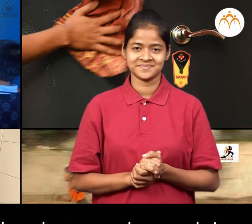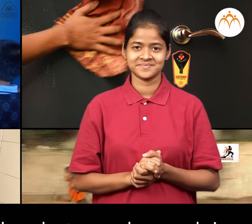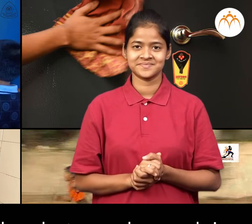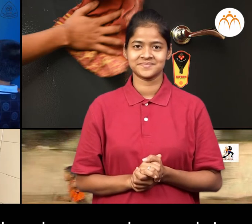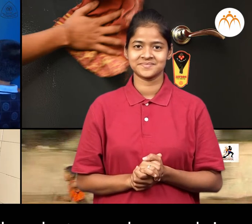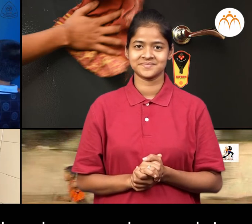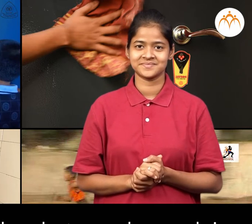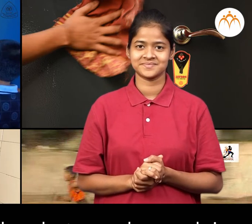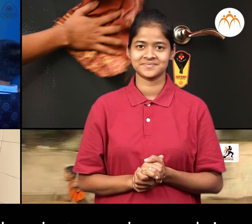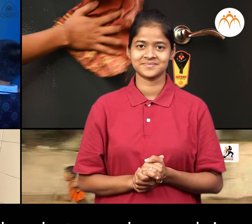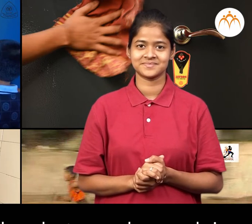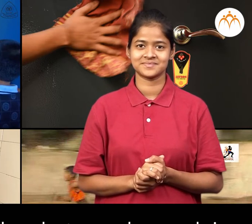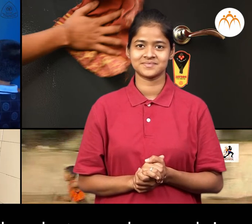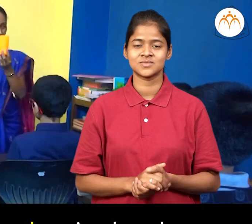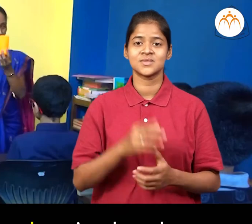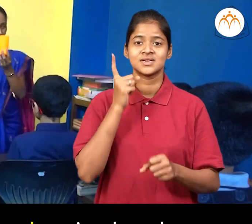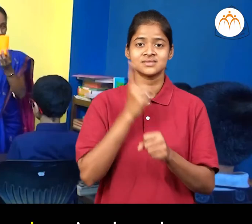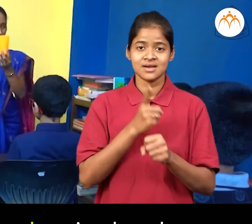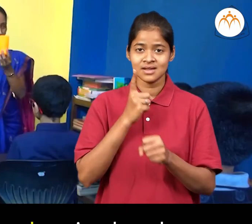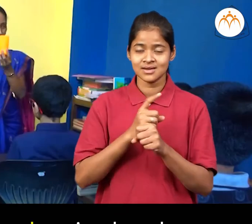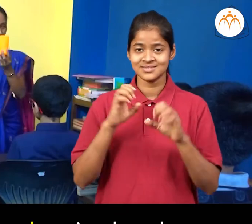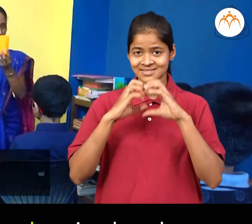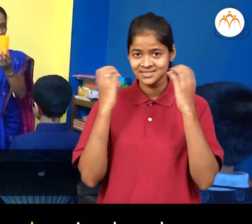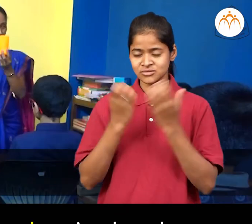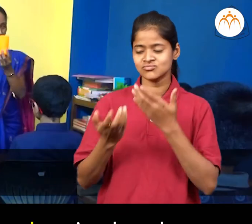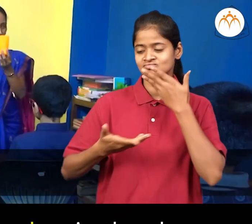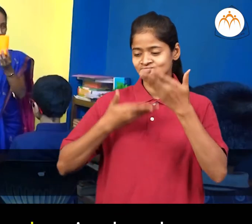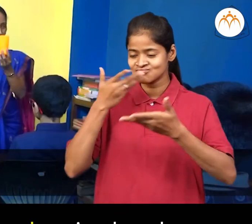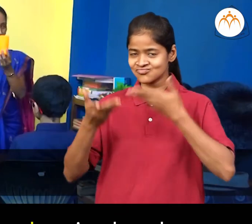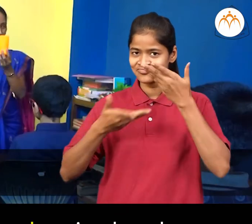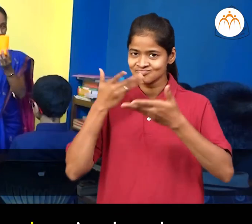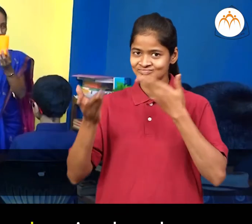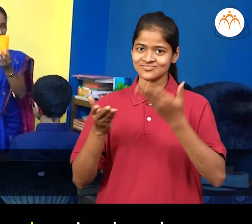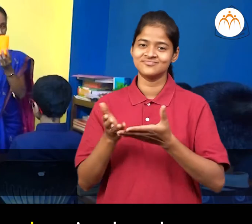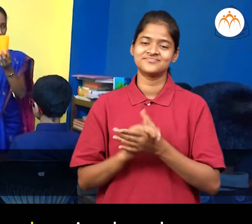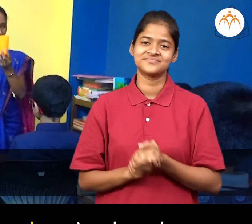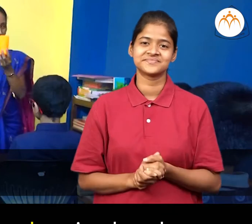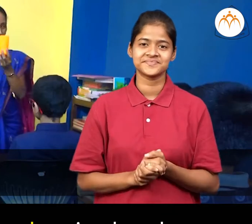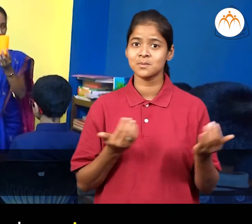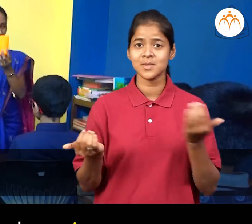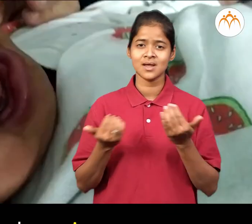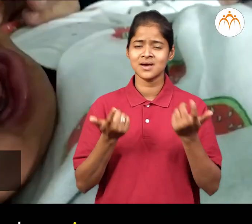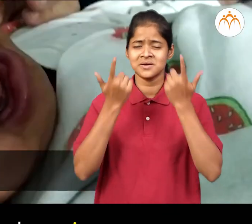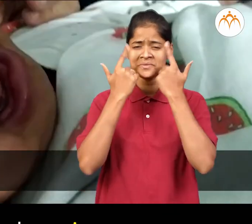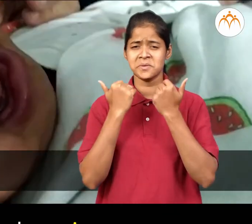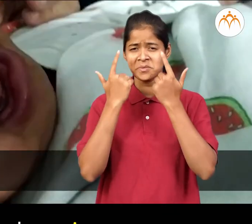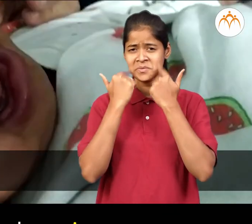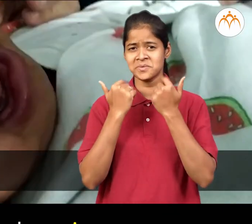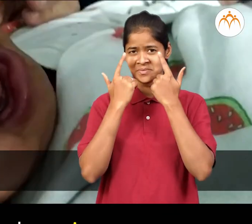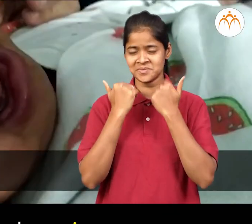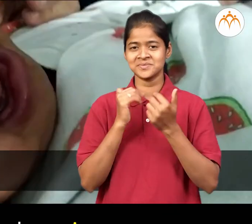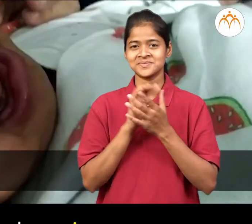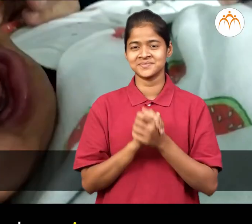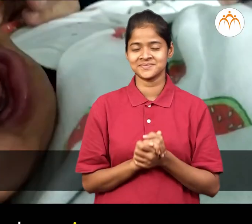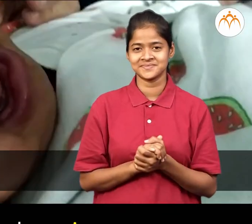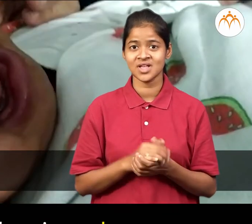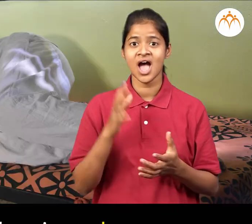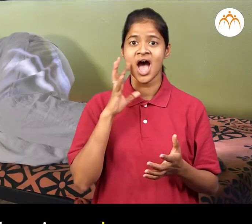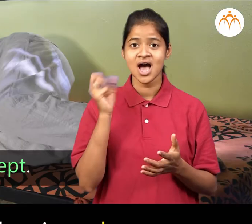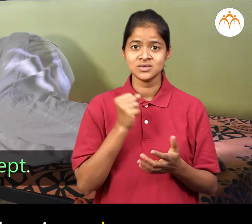in the photographs are doing. The teacher teaches in the class. The baby cries.